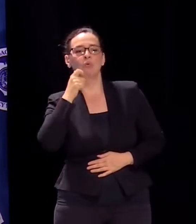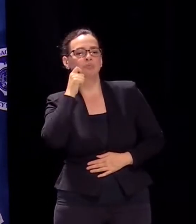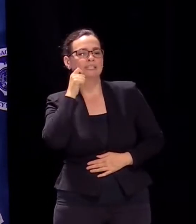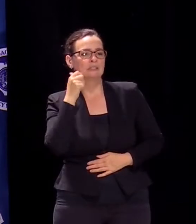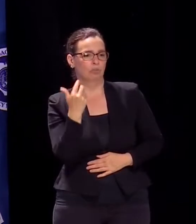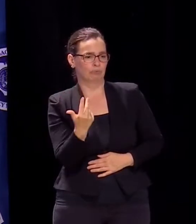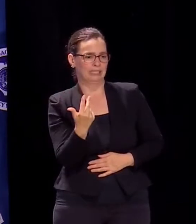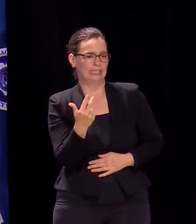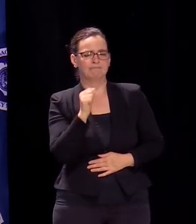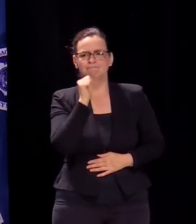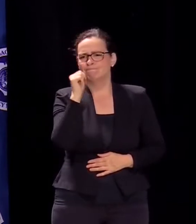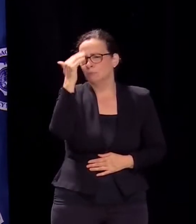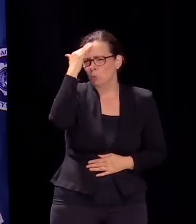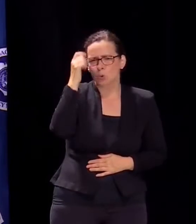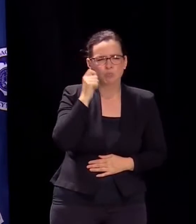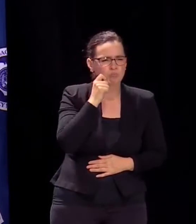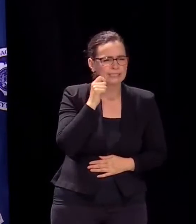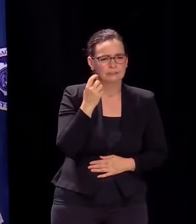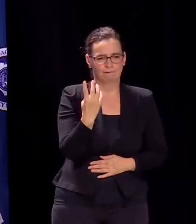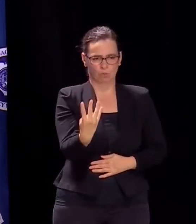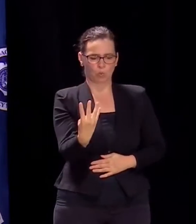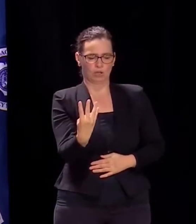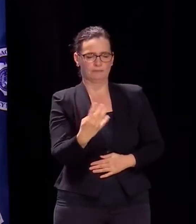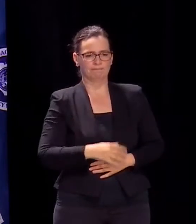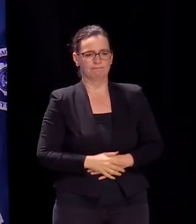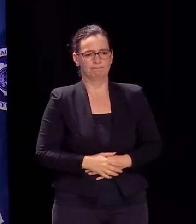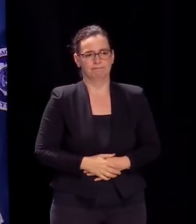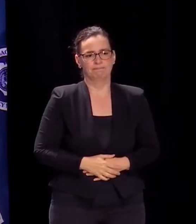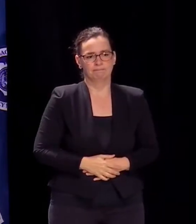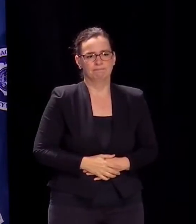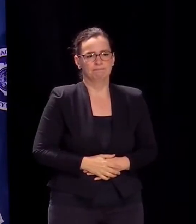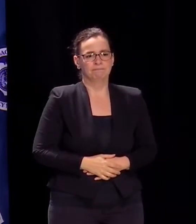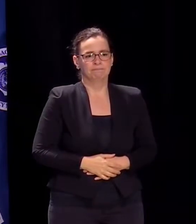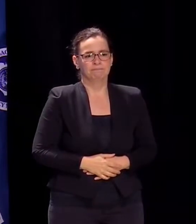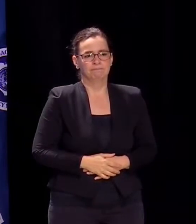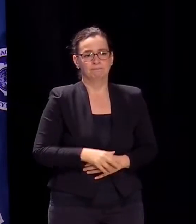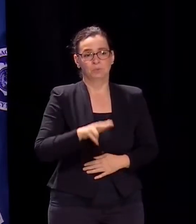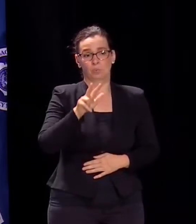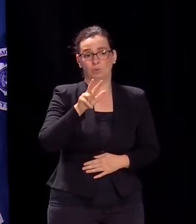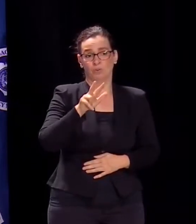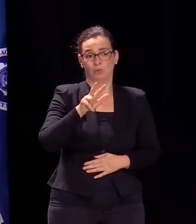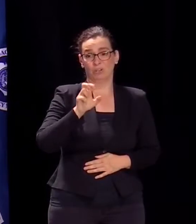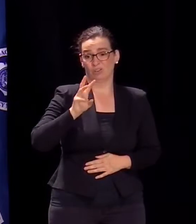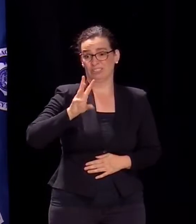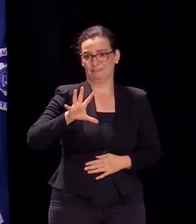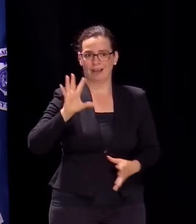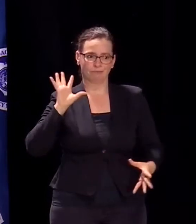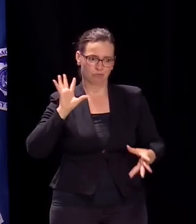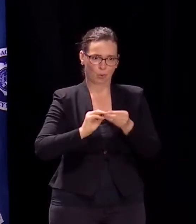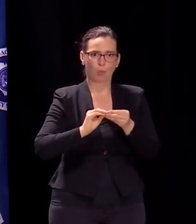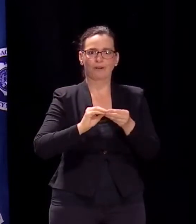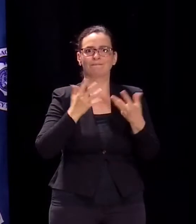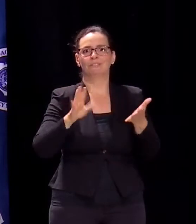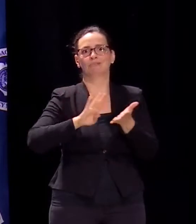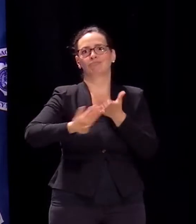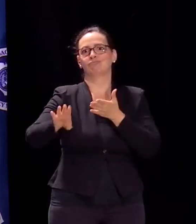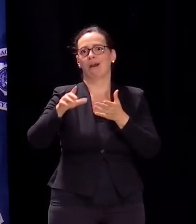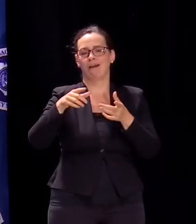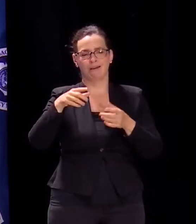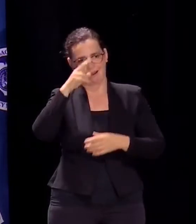there are 365 people that have been released from the hospitals. When we look at our positive cases since